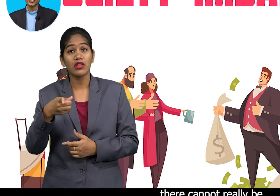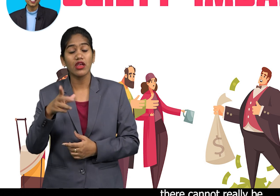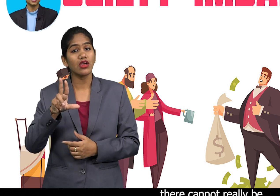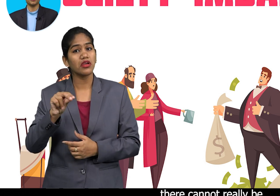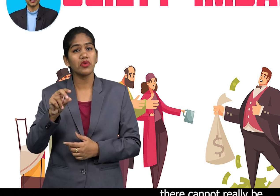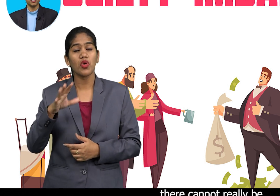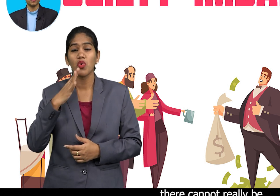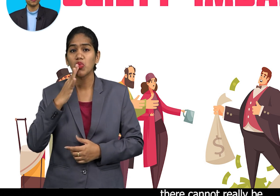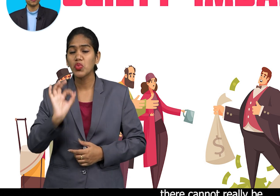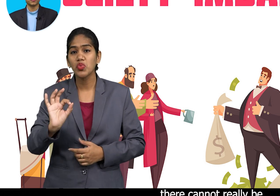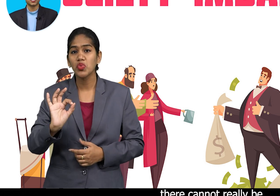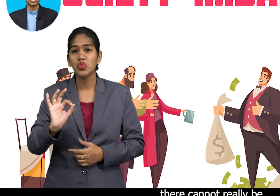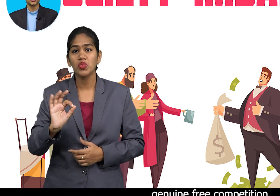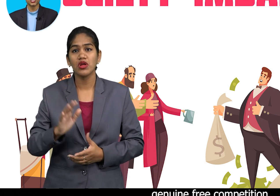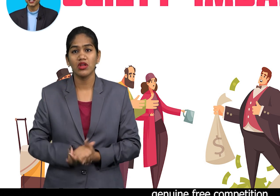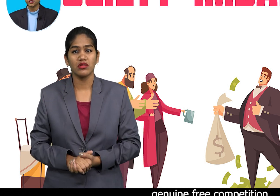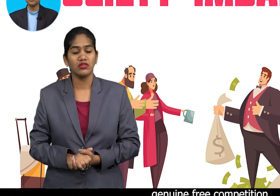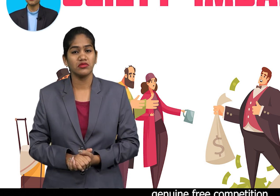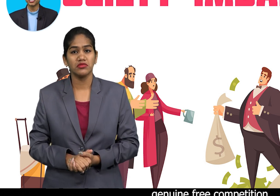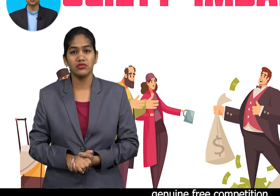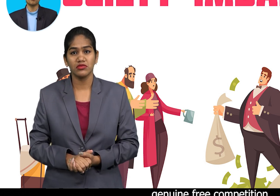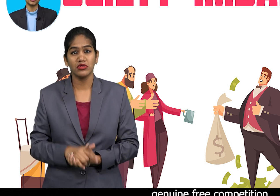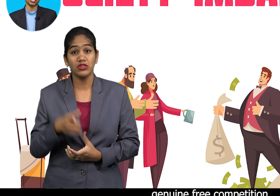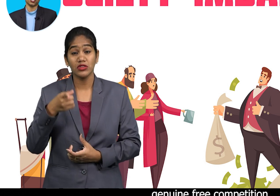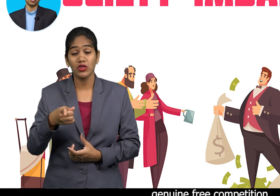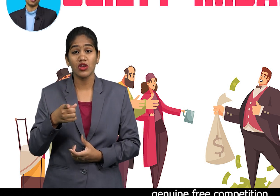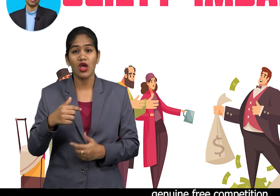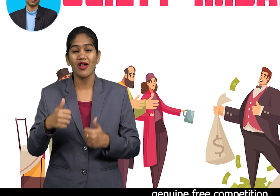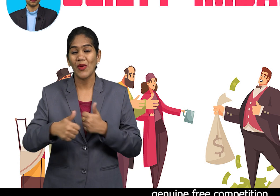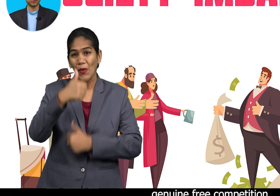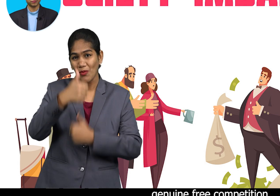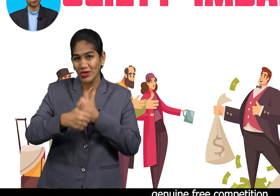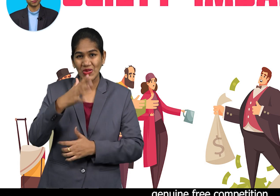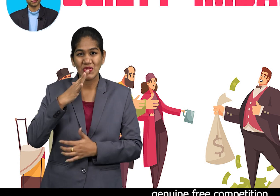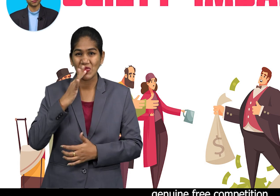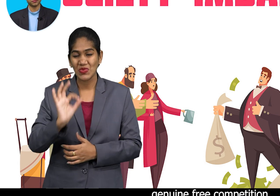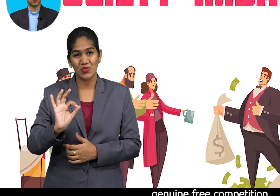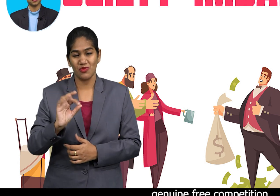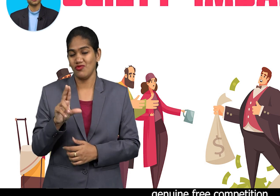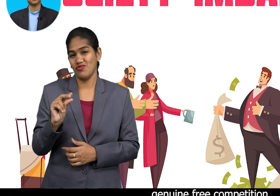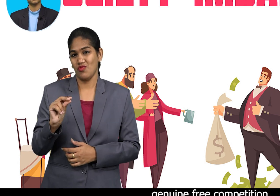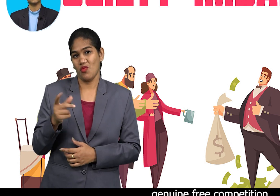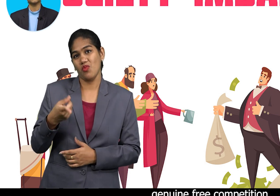cannot really be genuine free competition.